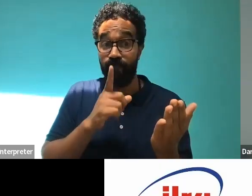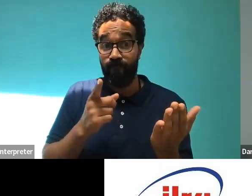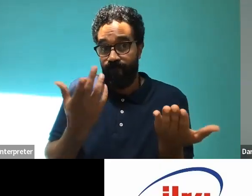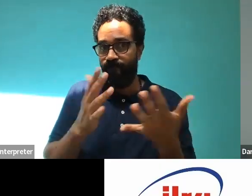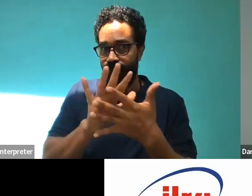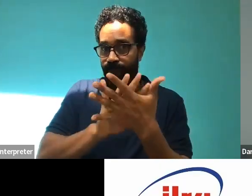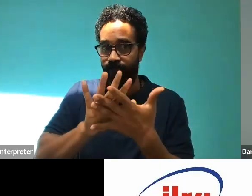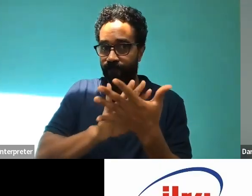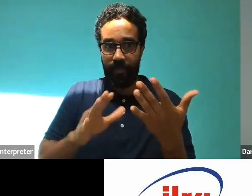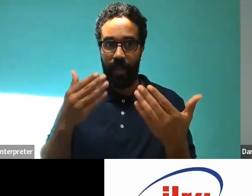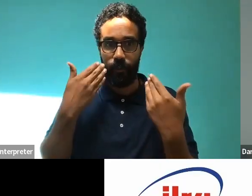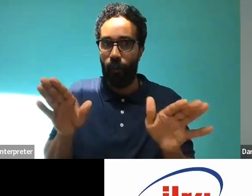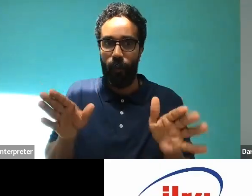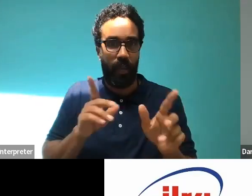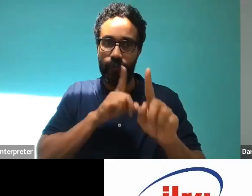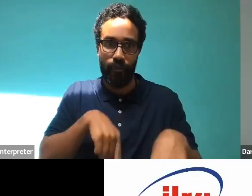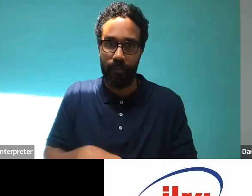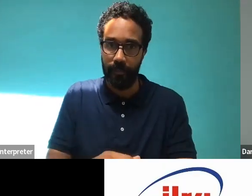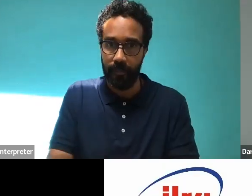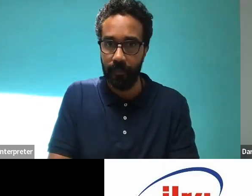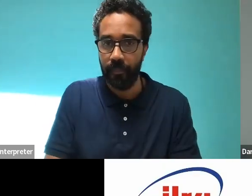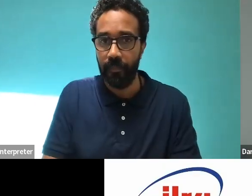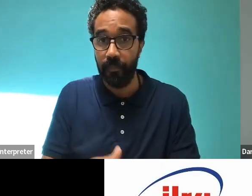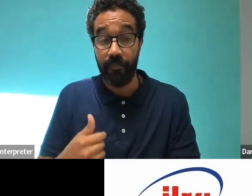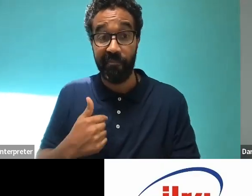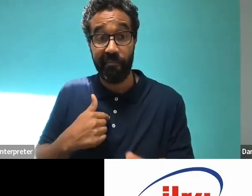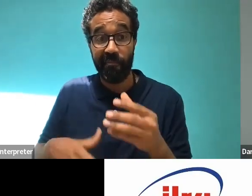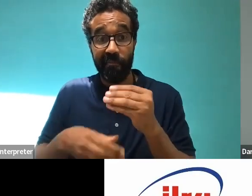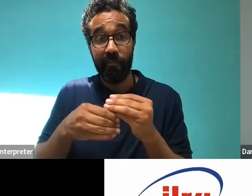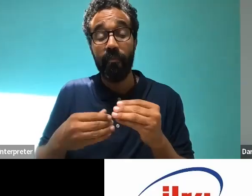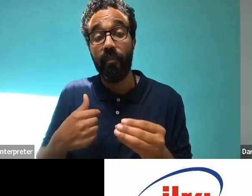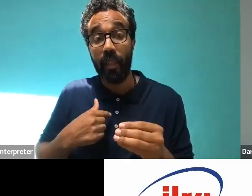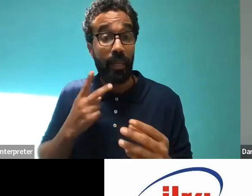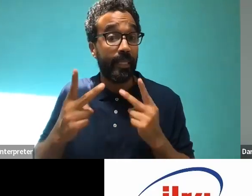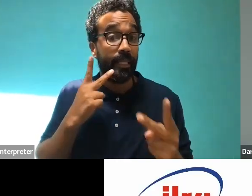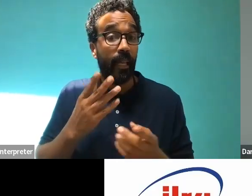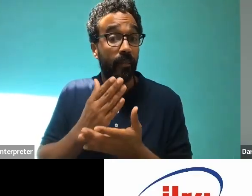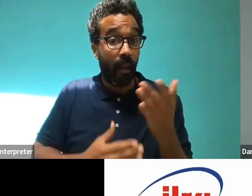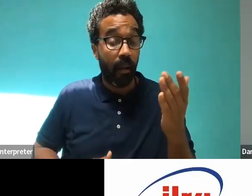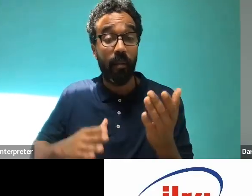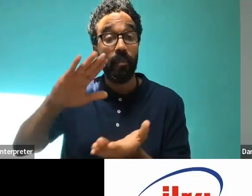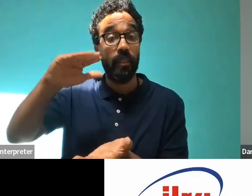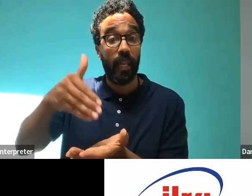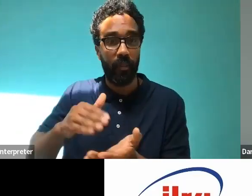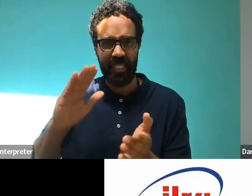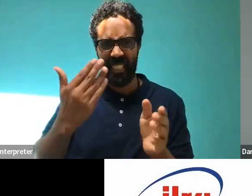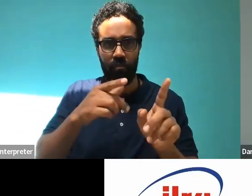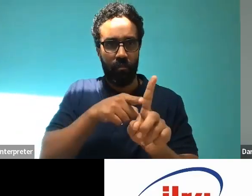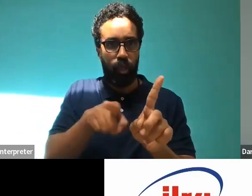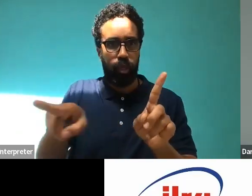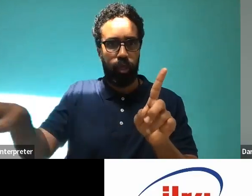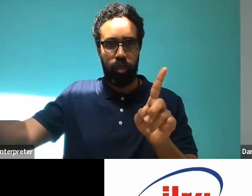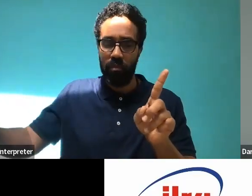know. Yeah, anecdotally, I would say that I see some centers that are drifting. You know, and